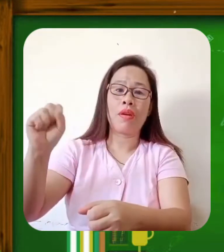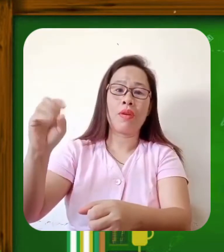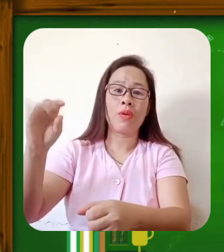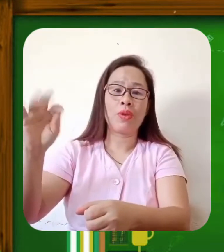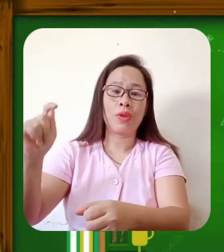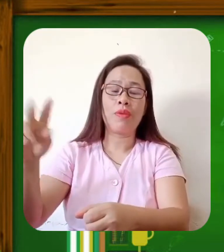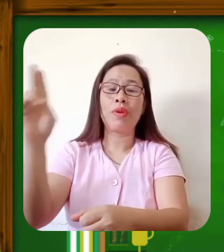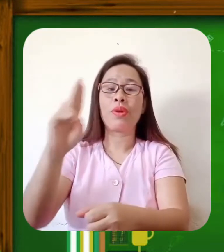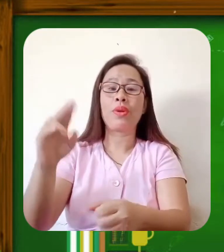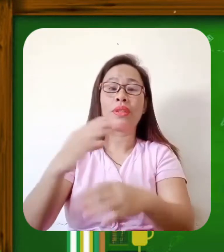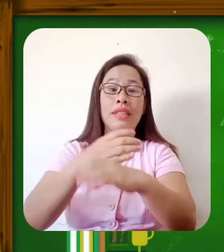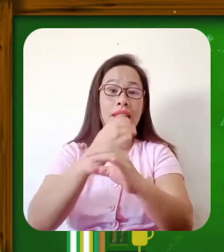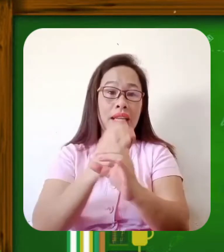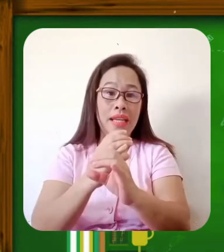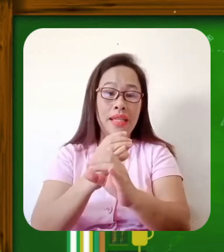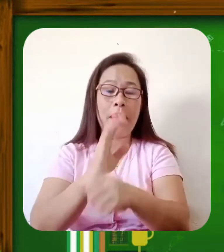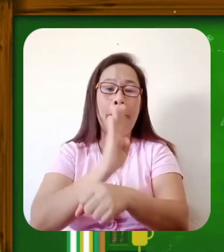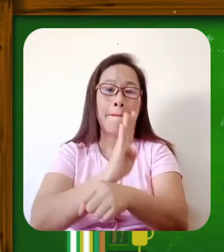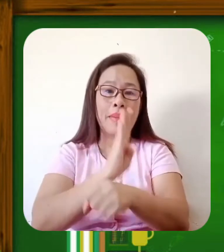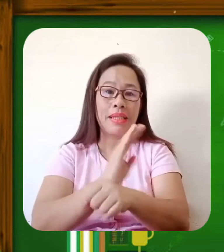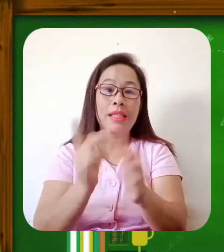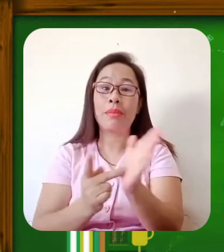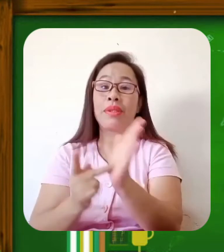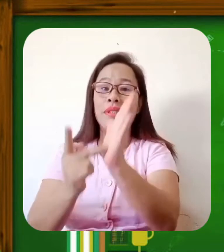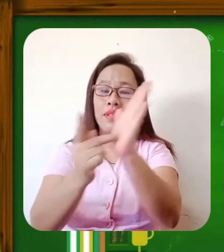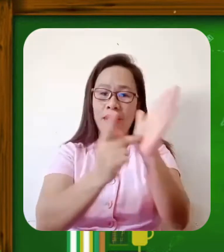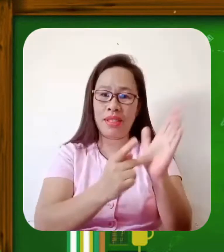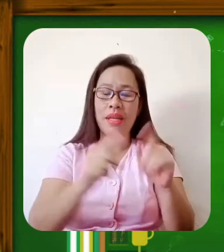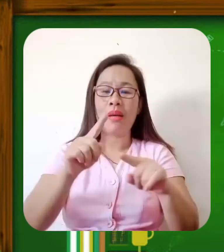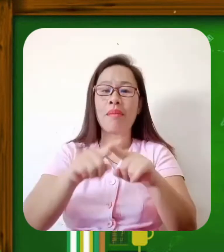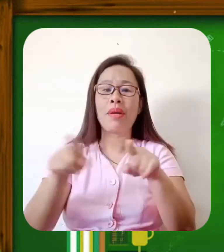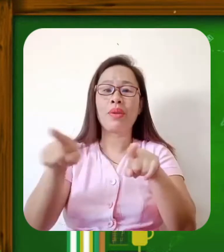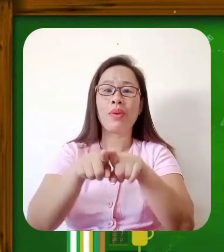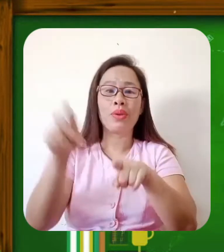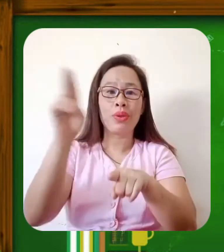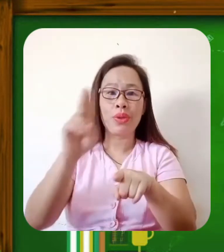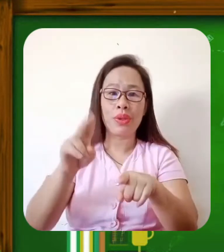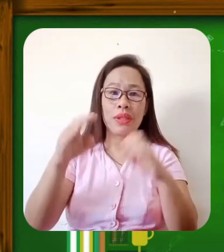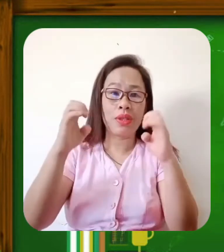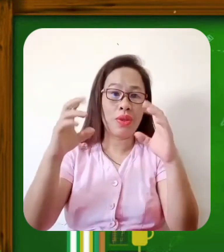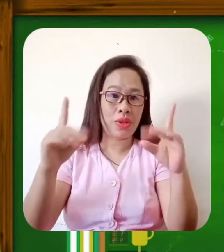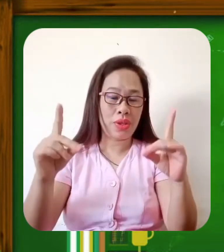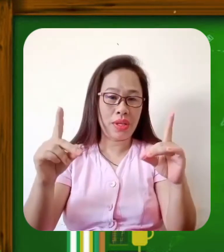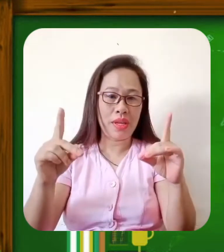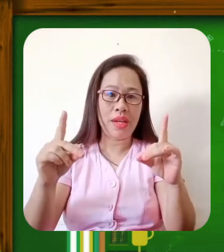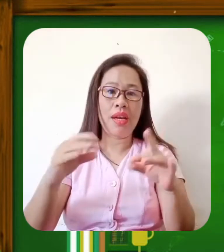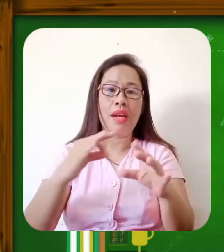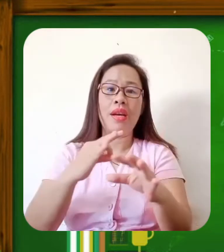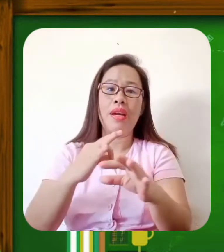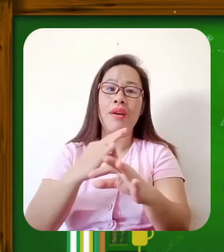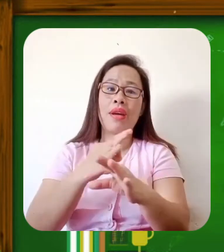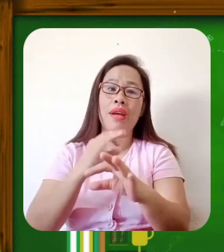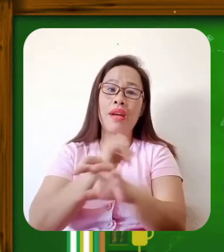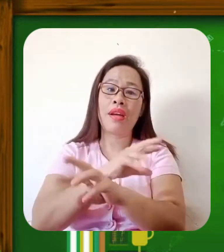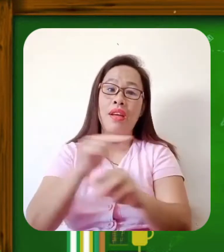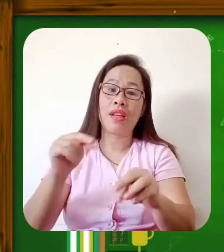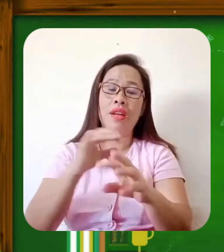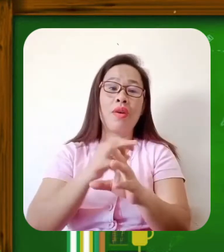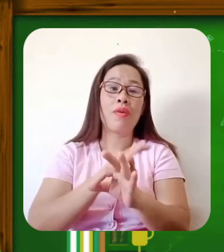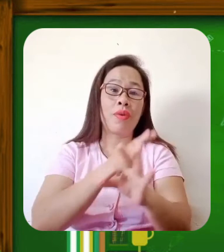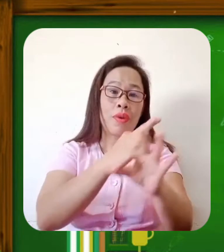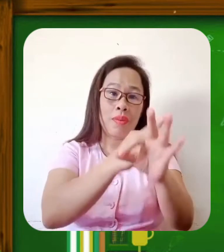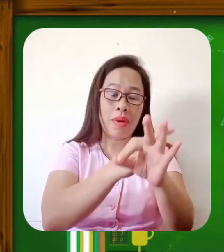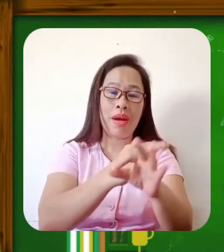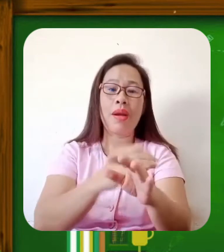often used to create business presentation, but can also be used for educational or informal purposes. Just